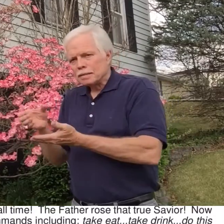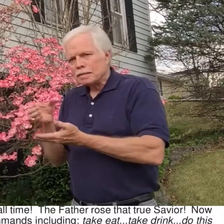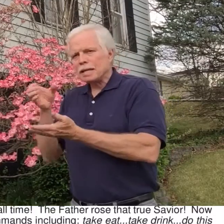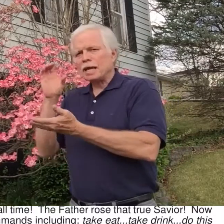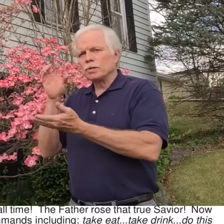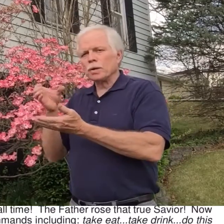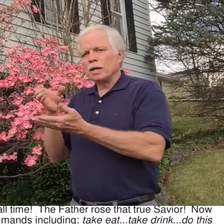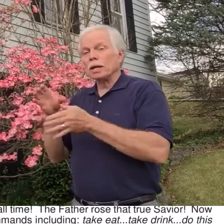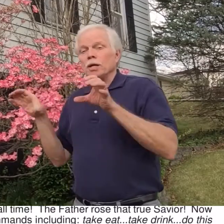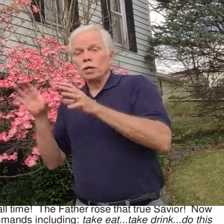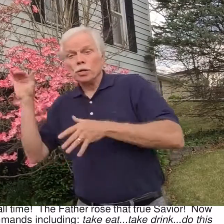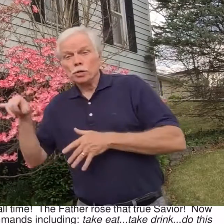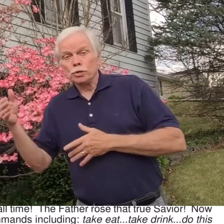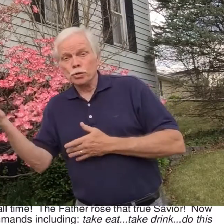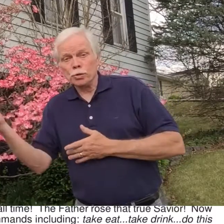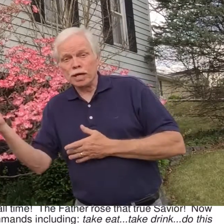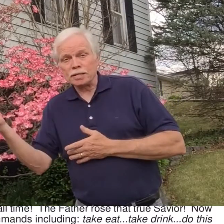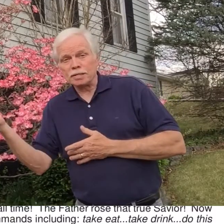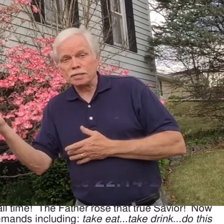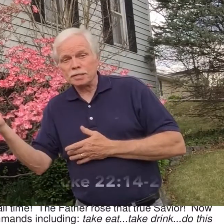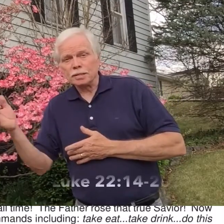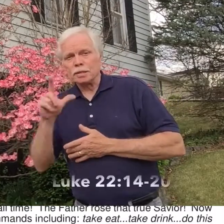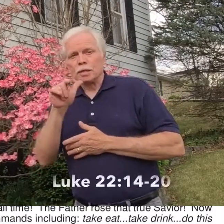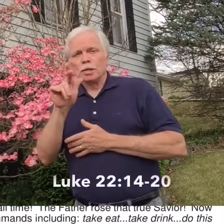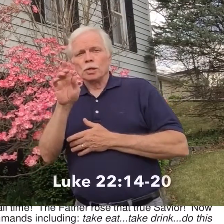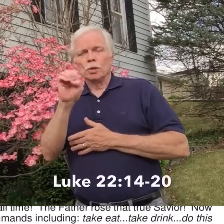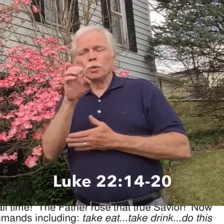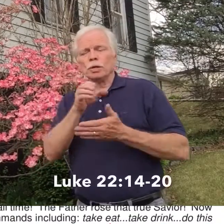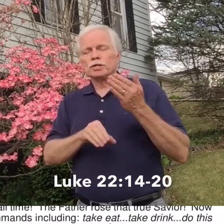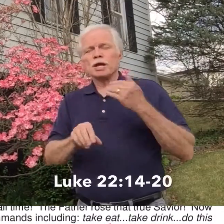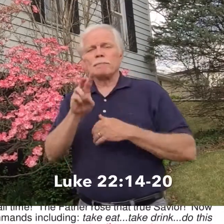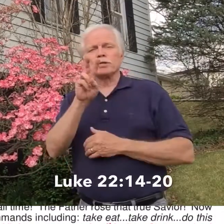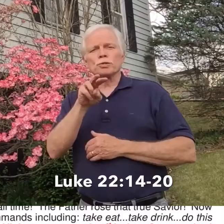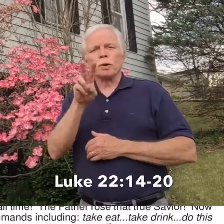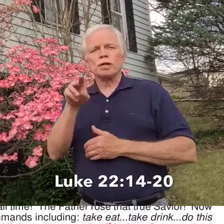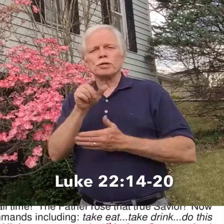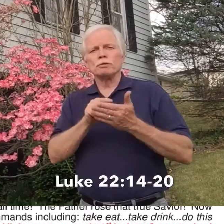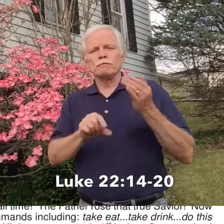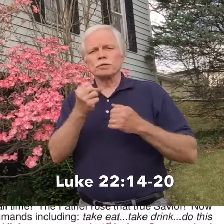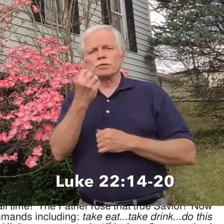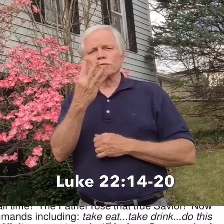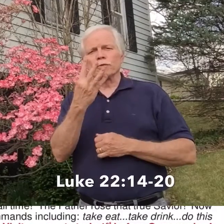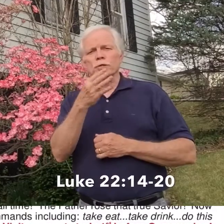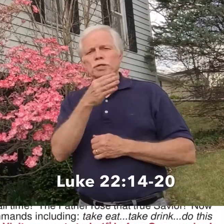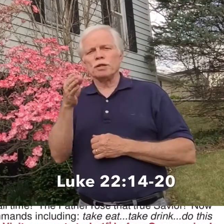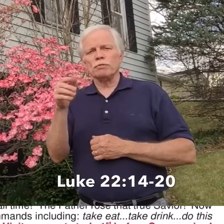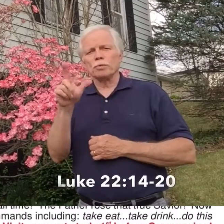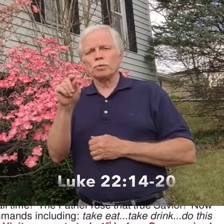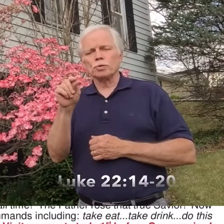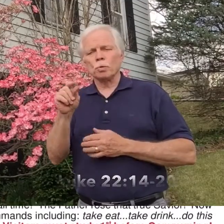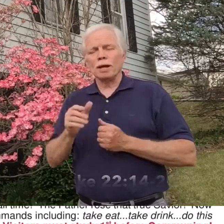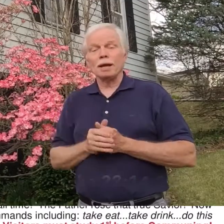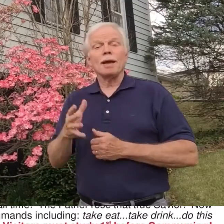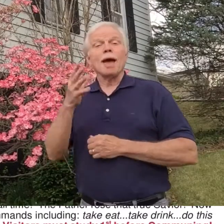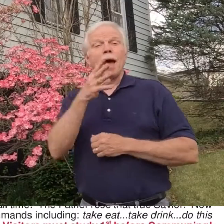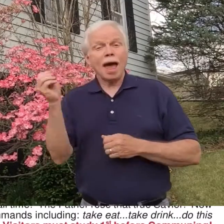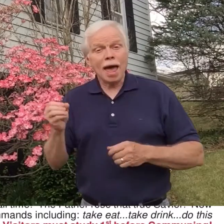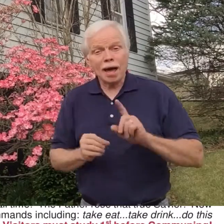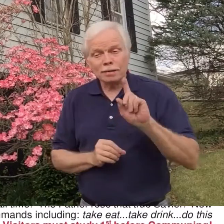take drink. Do this Luke chapter 22 verses 14 through 20 and